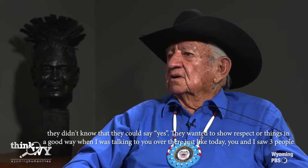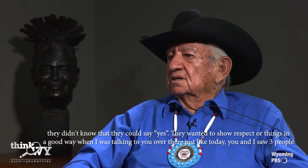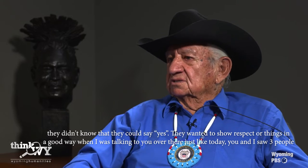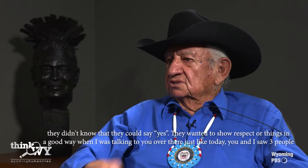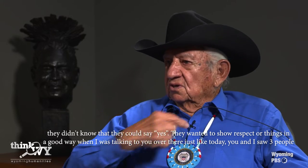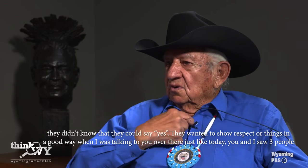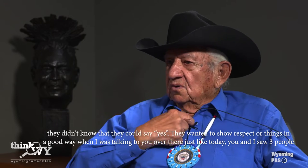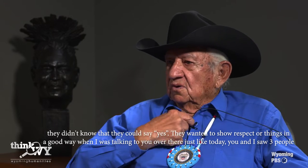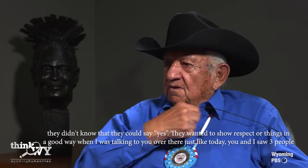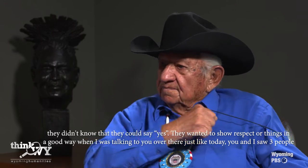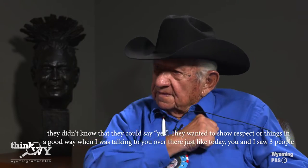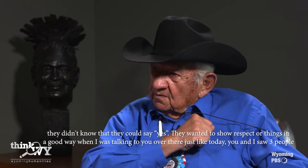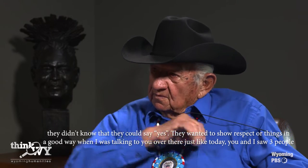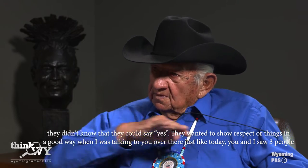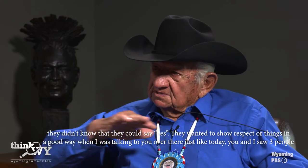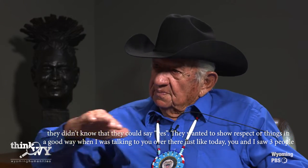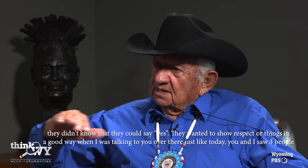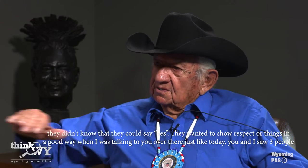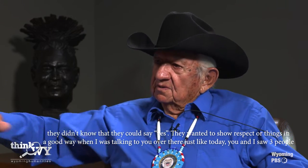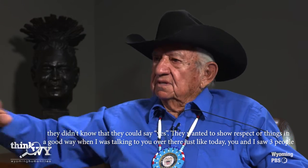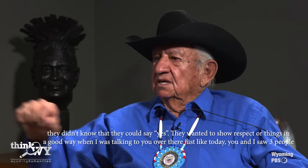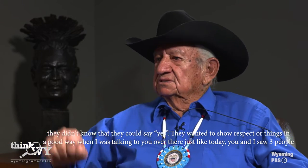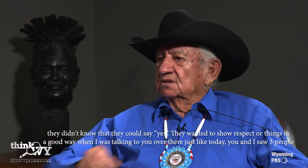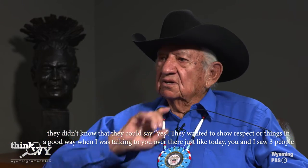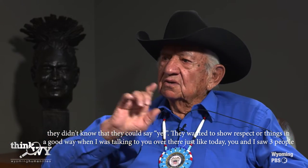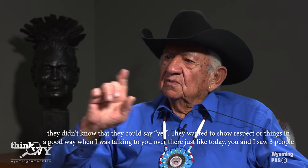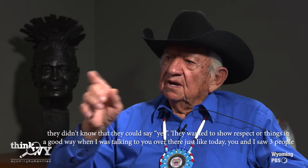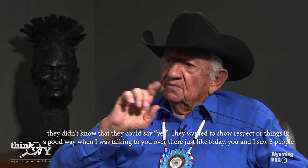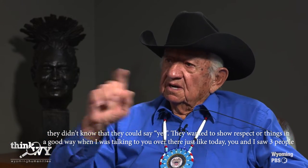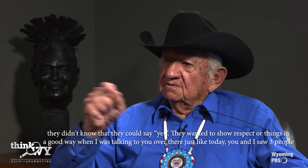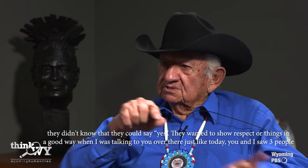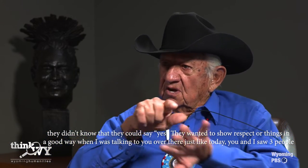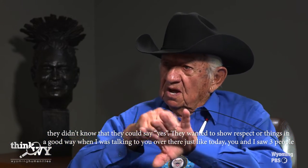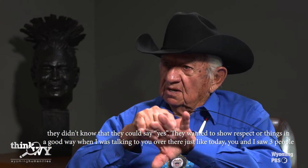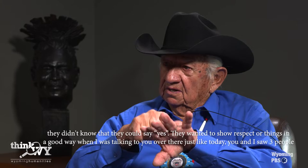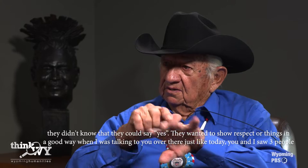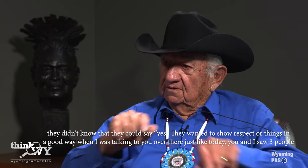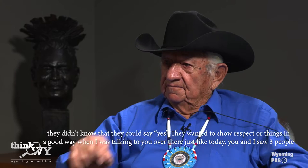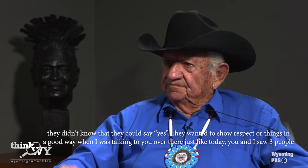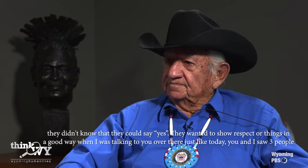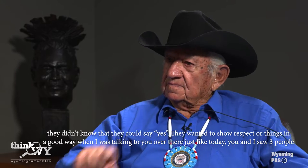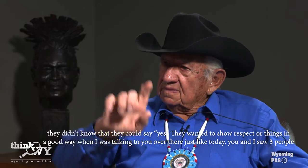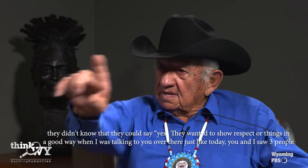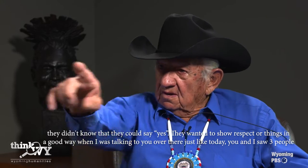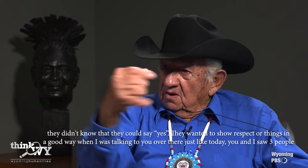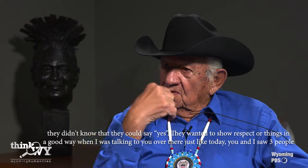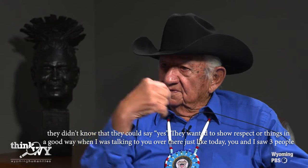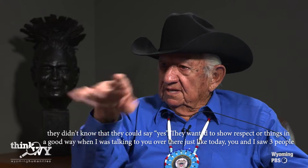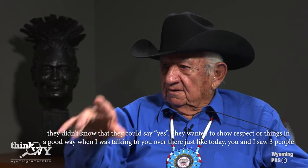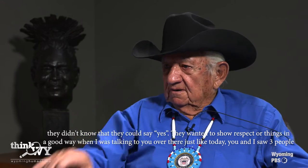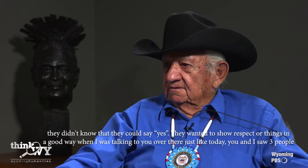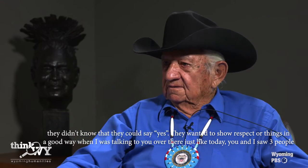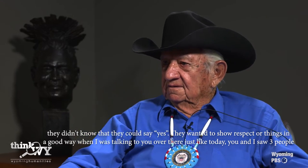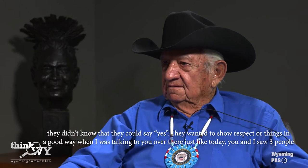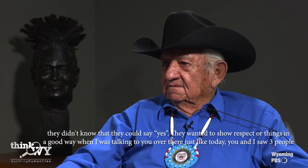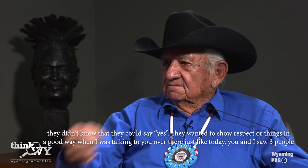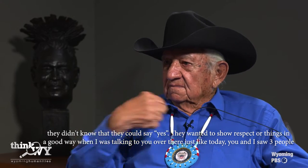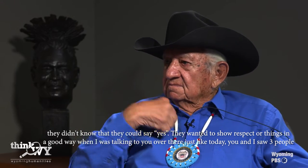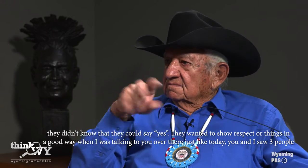to show respect or things in a good way when they was talking to you over there.